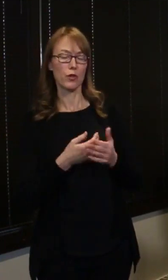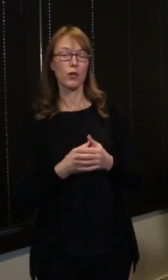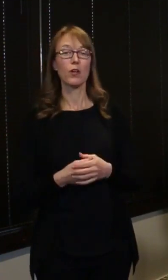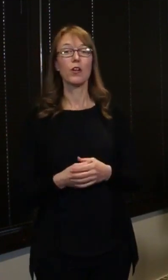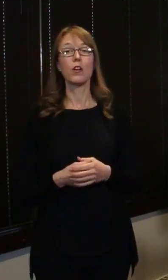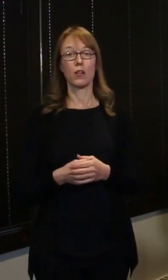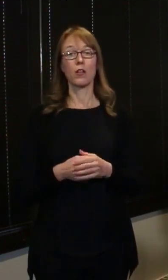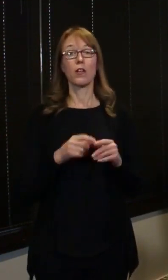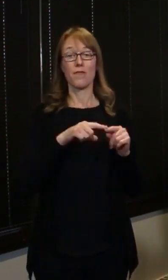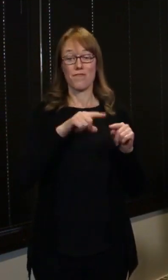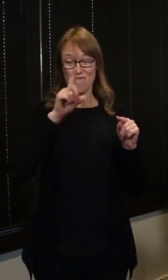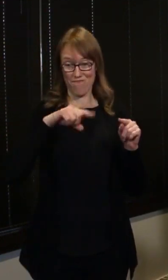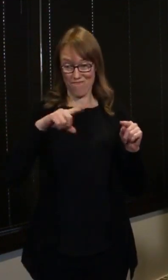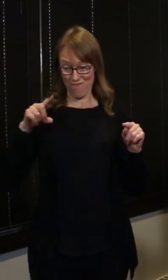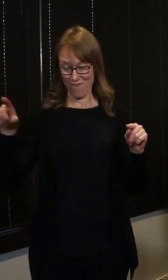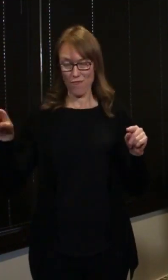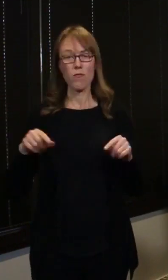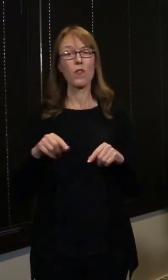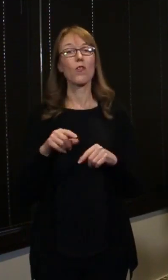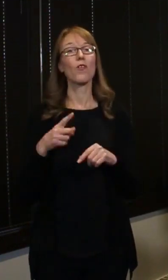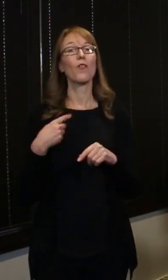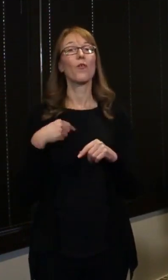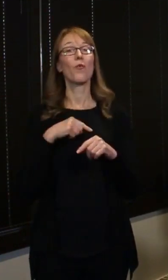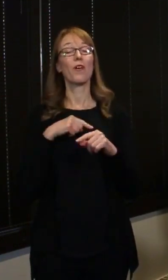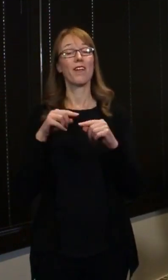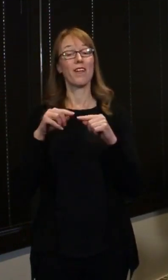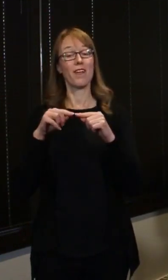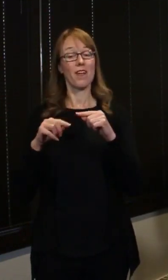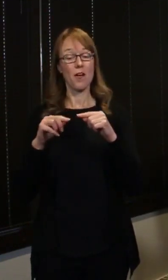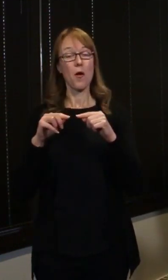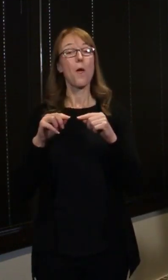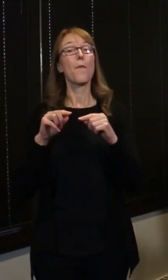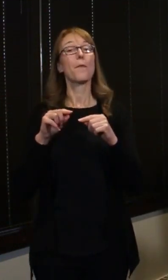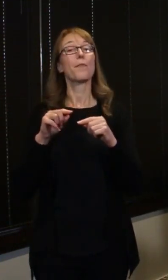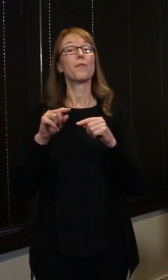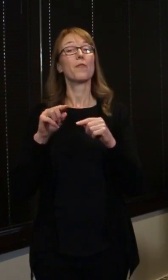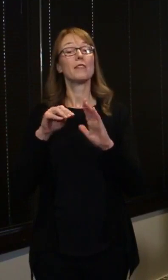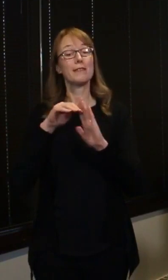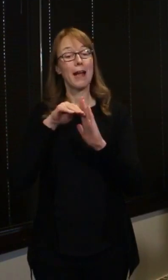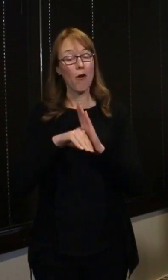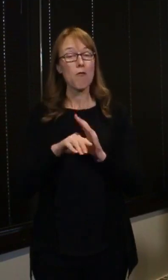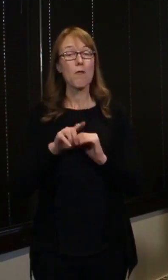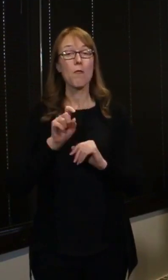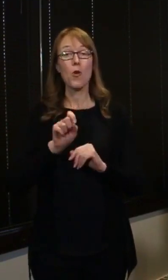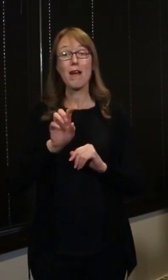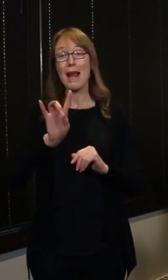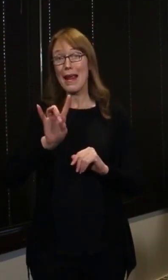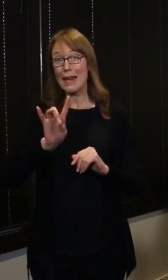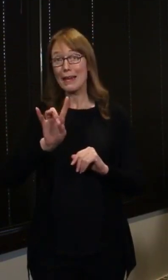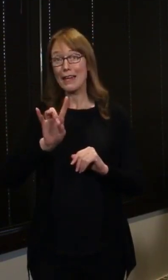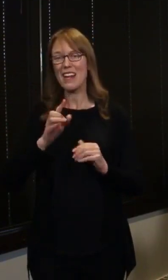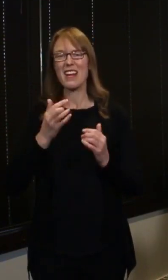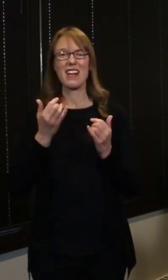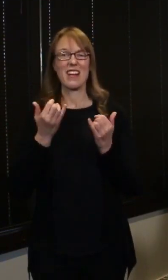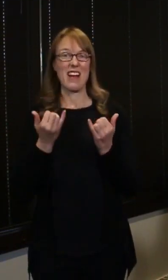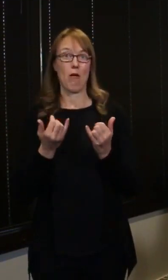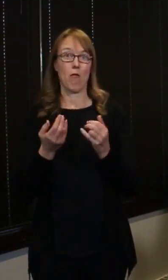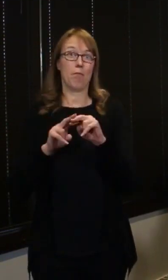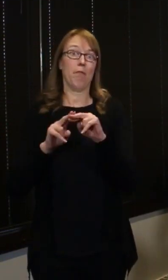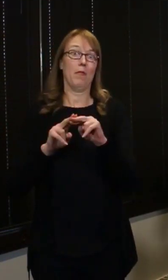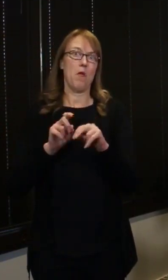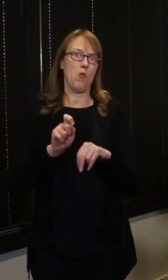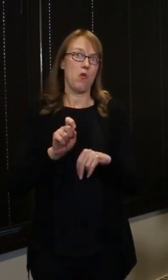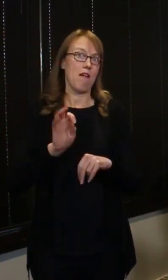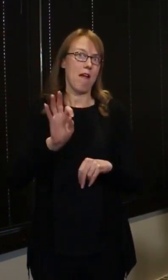drop down to that 0.8 mark, and it has trended back up slightly. So right now we're reporting around a 0.9.